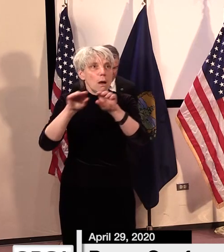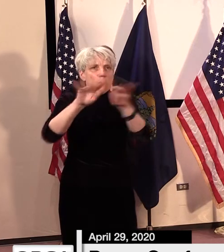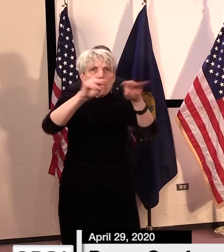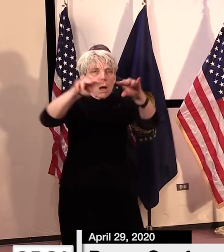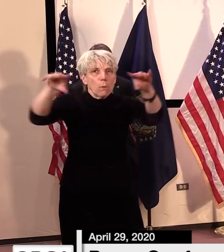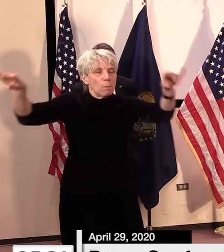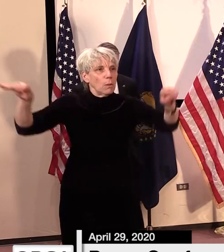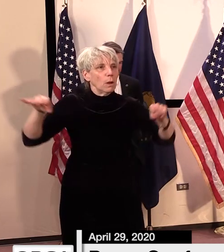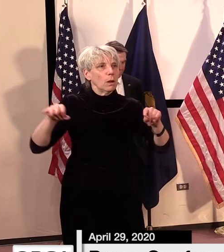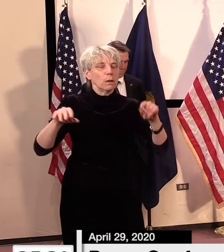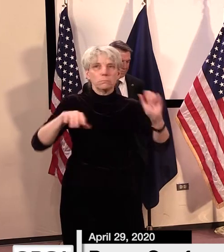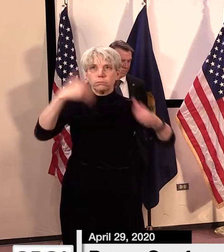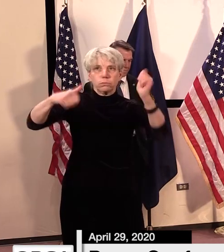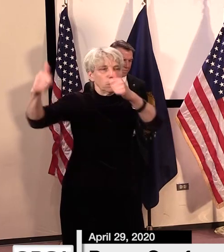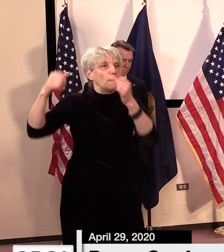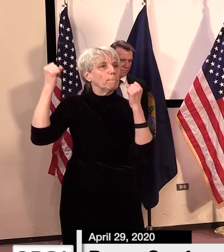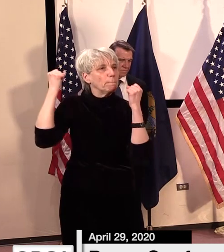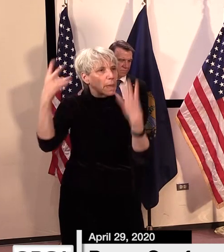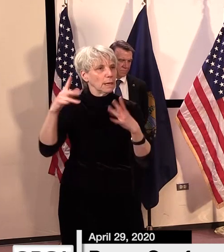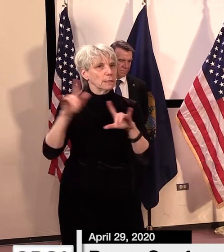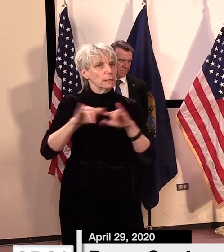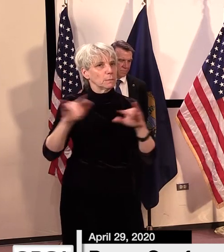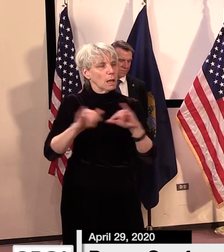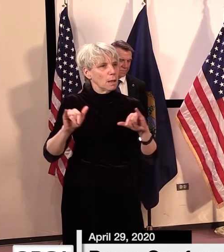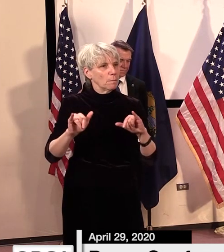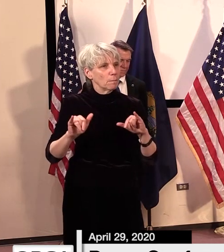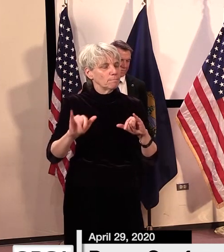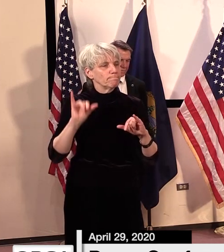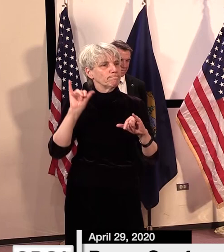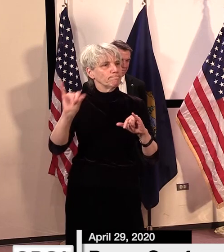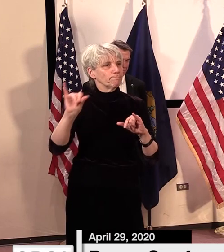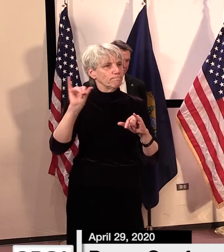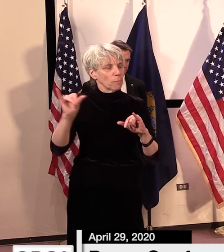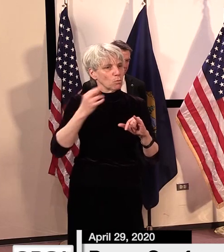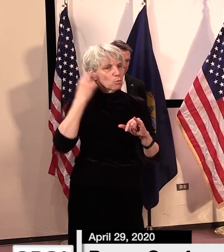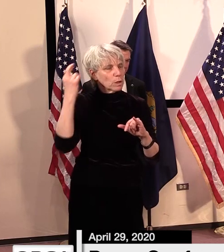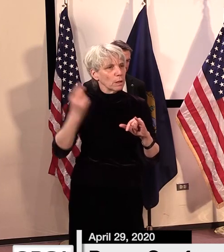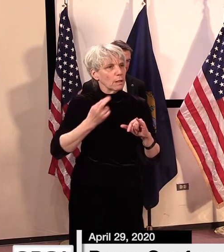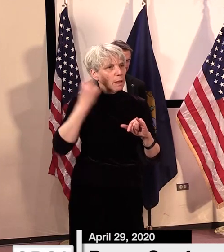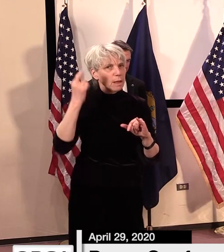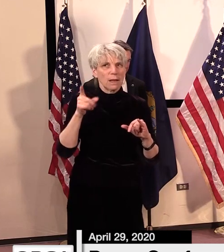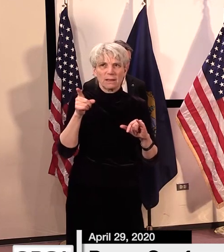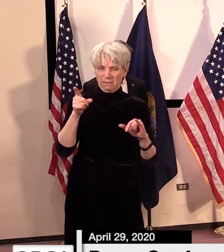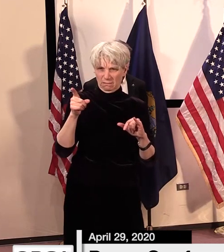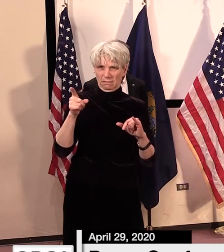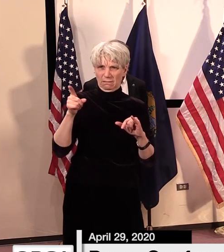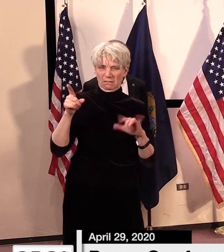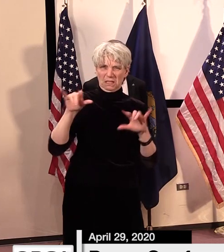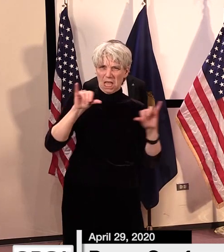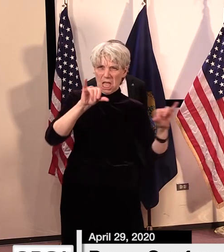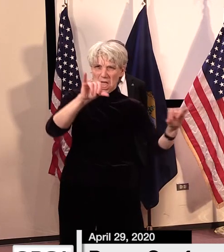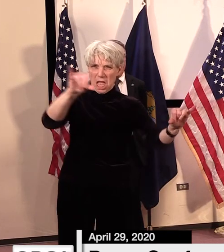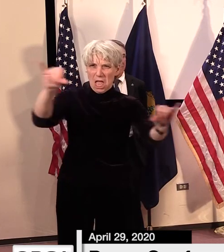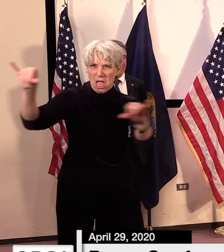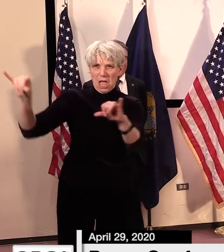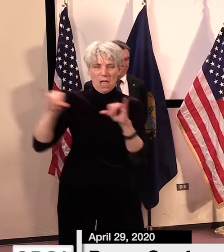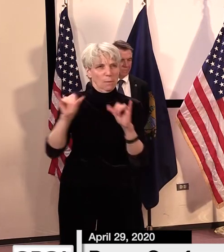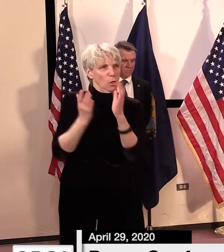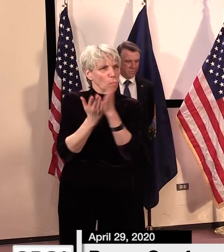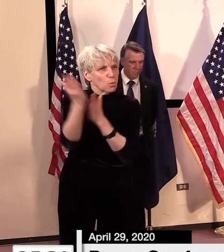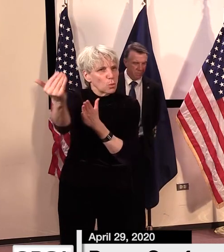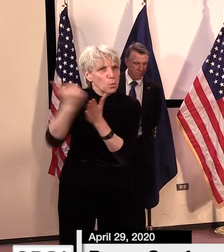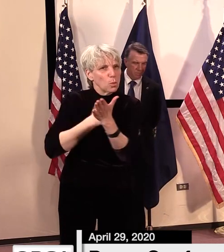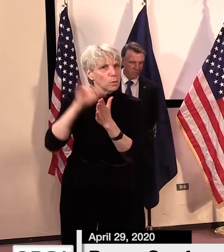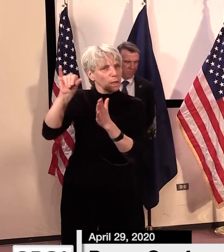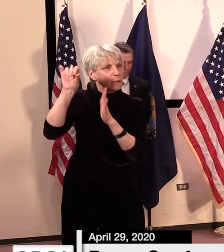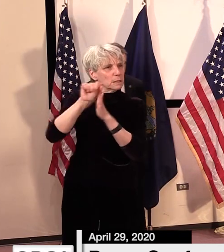follow. And sooner or later, you find that there's a high proportion of the number of facilities in the state